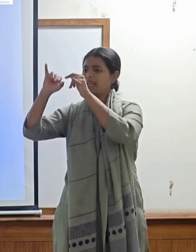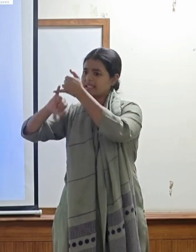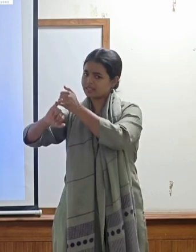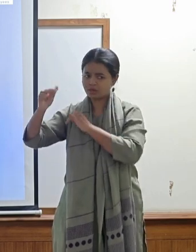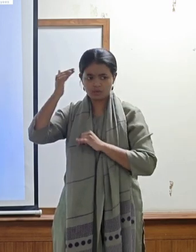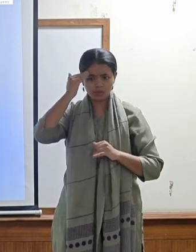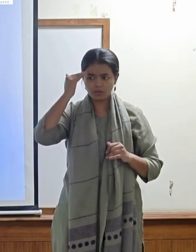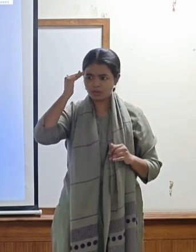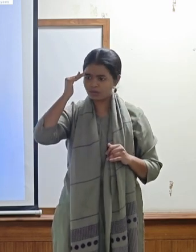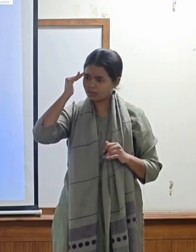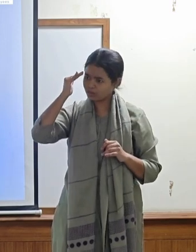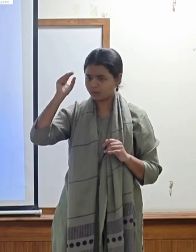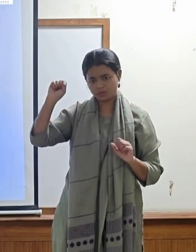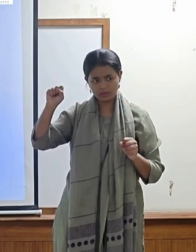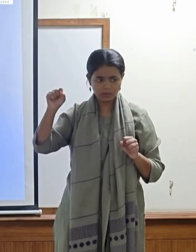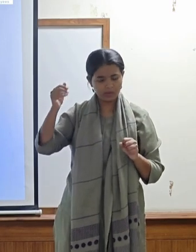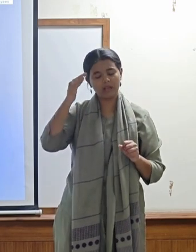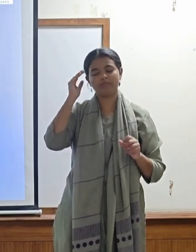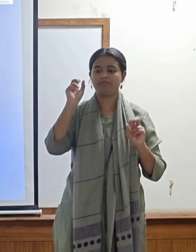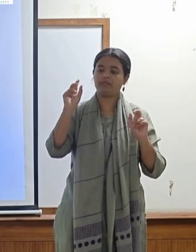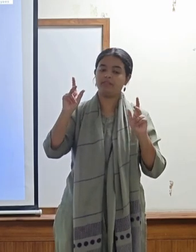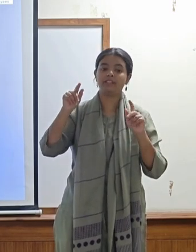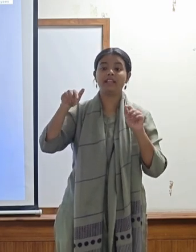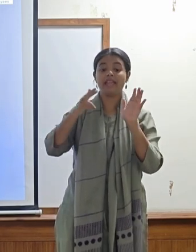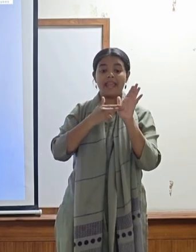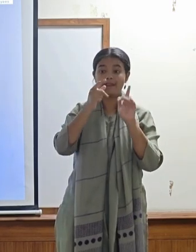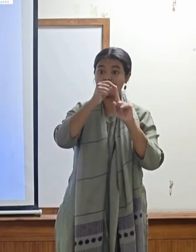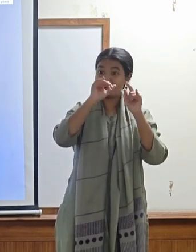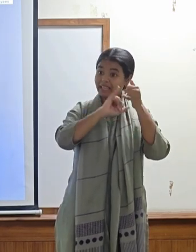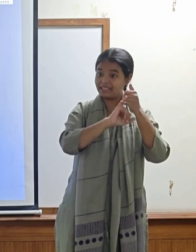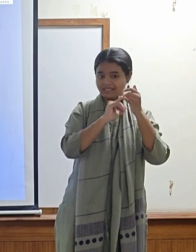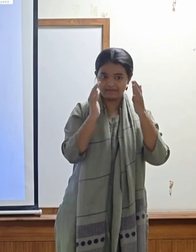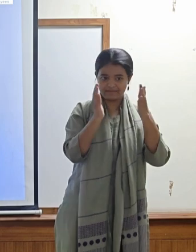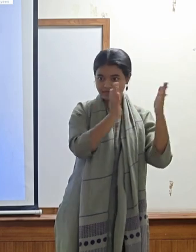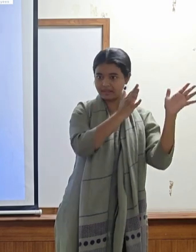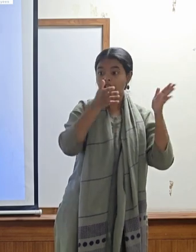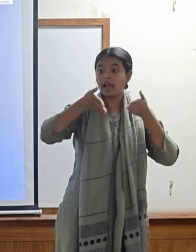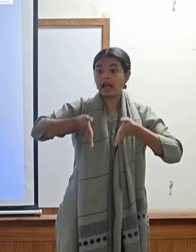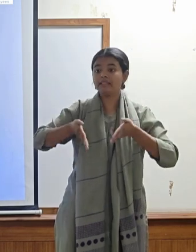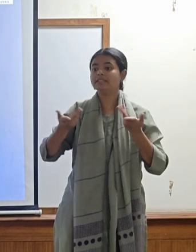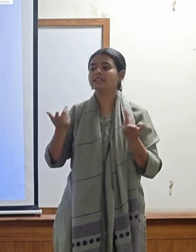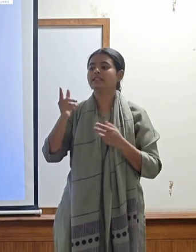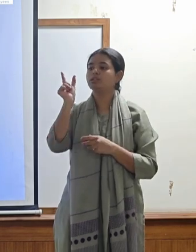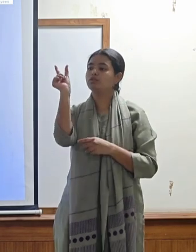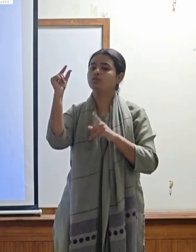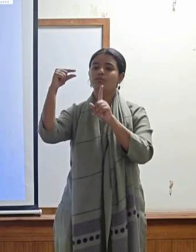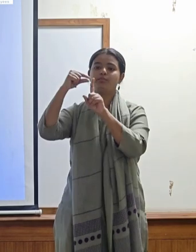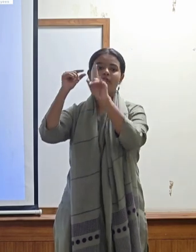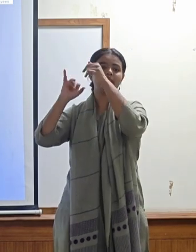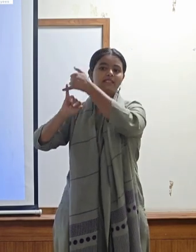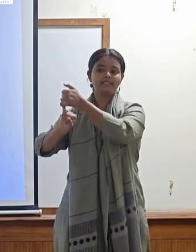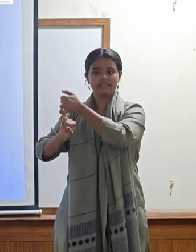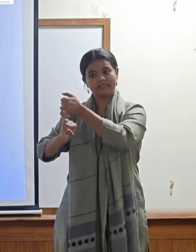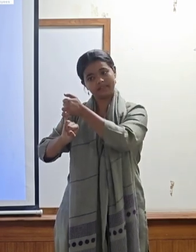already. So today we will be dealing up with this UPS, right? Unified Pension Scheme